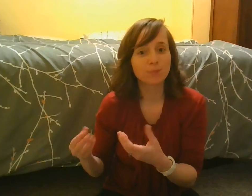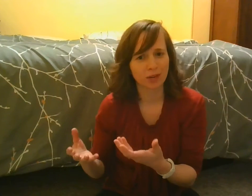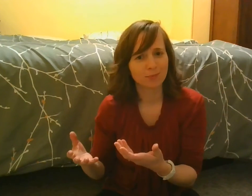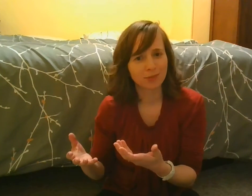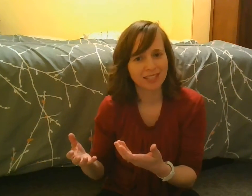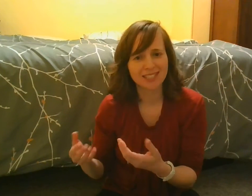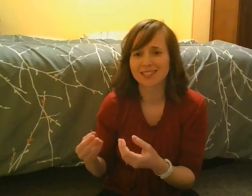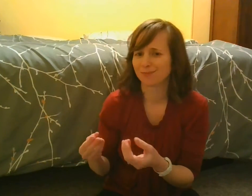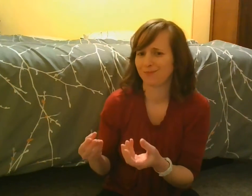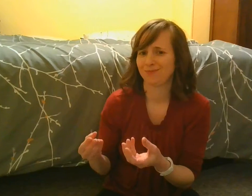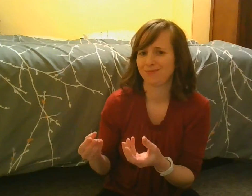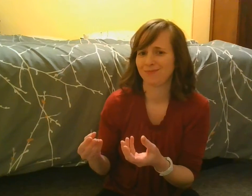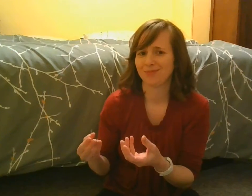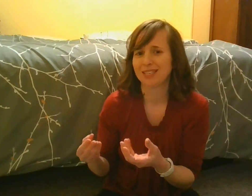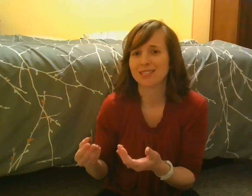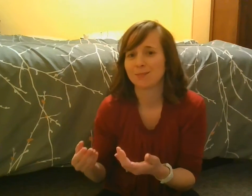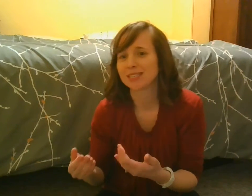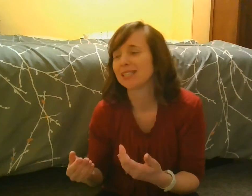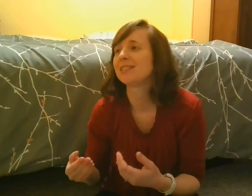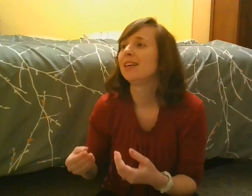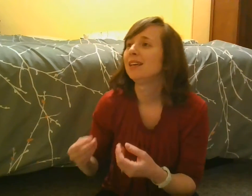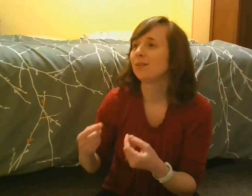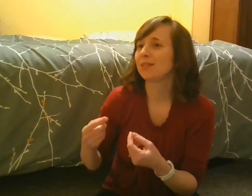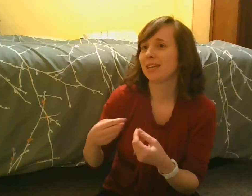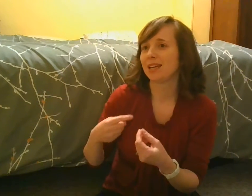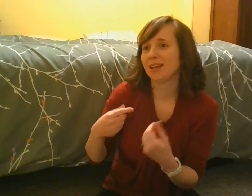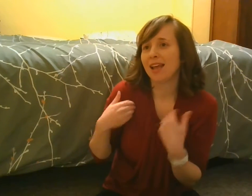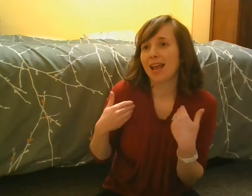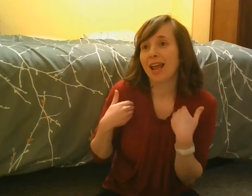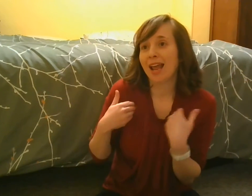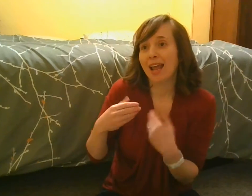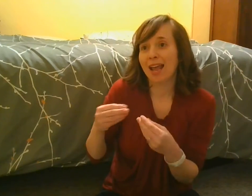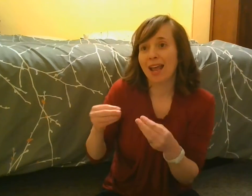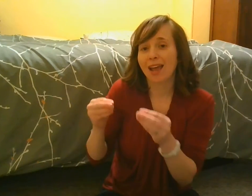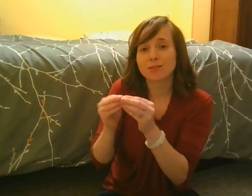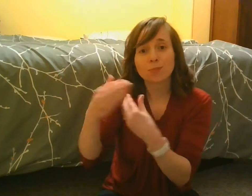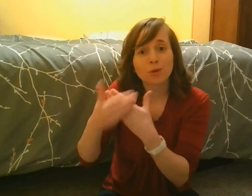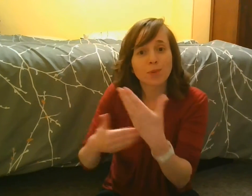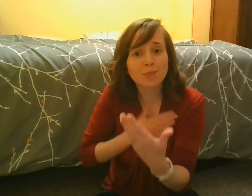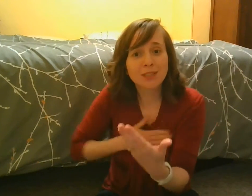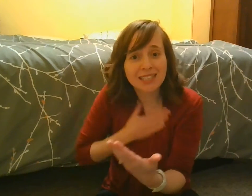bread, please? That doesn't make sense. You would say, have some more bread, please?